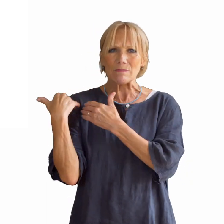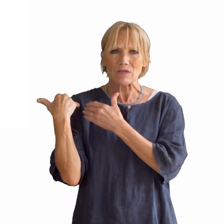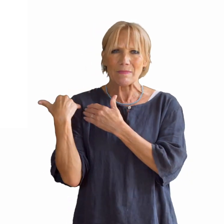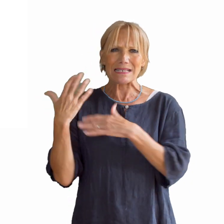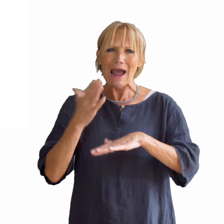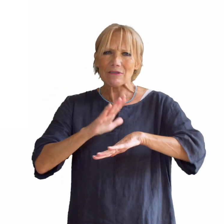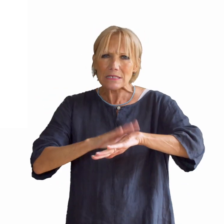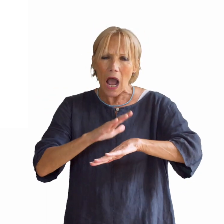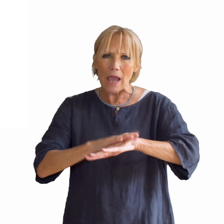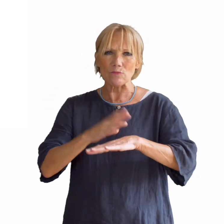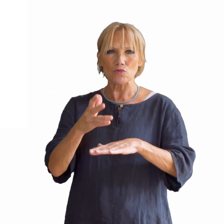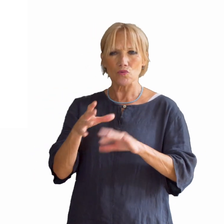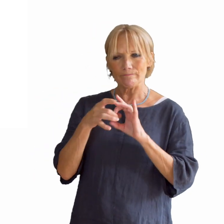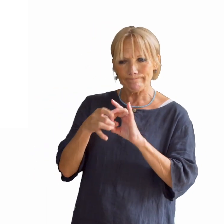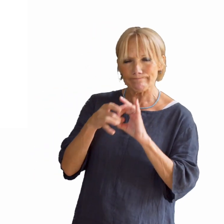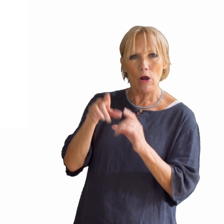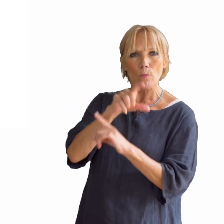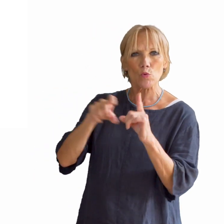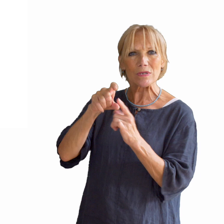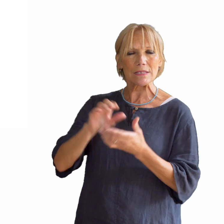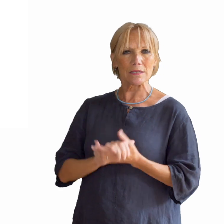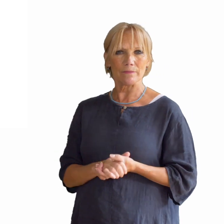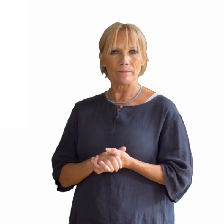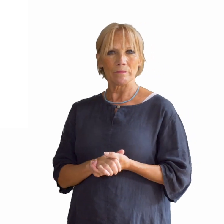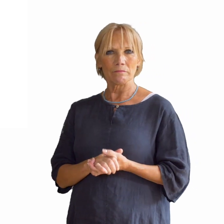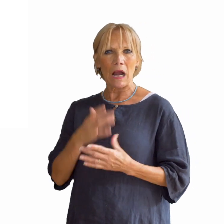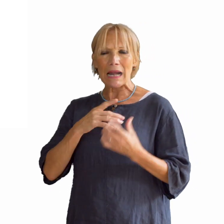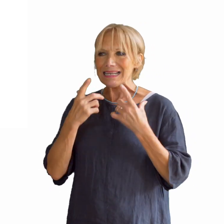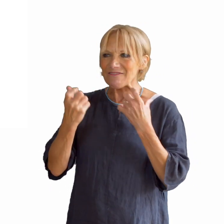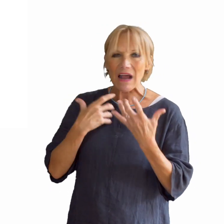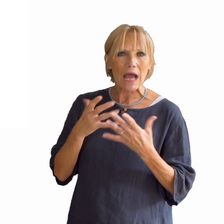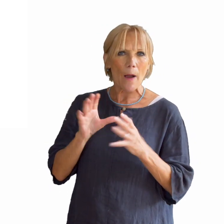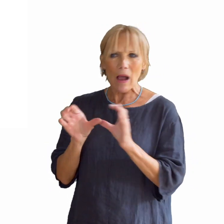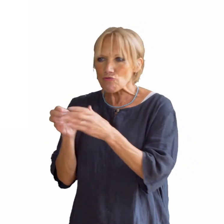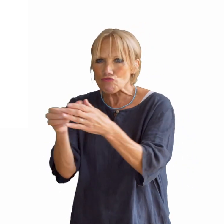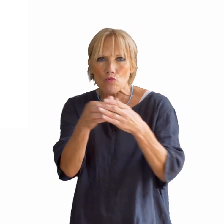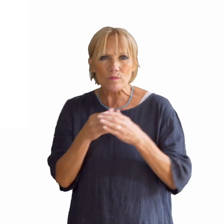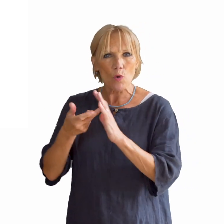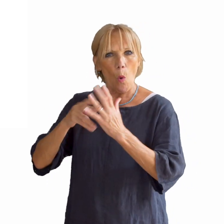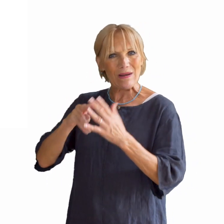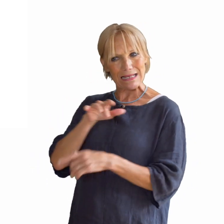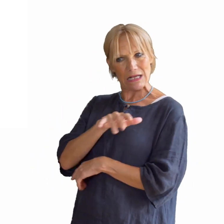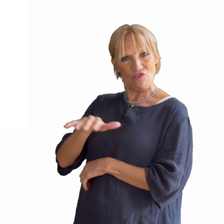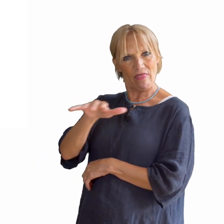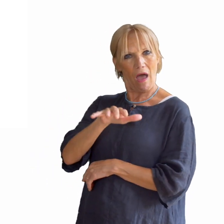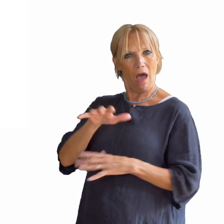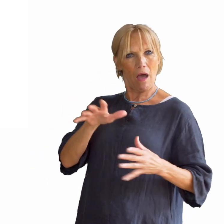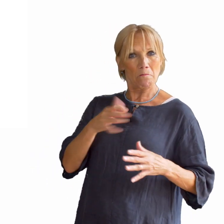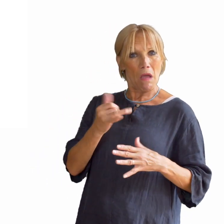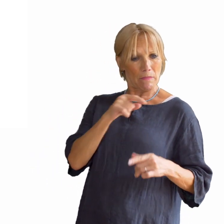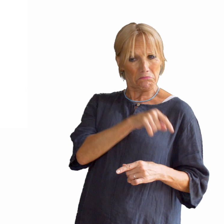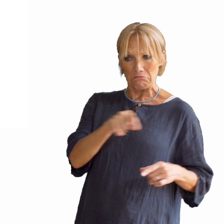ensure someone has the responsibility and time to forge community links. First, they will need to find out about people, groups